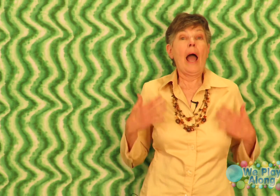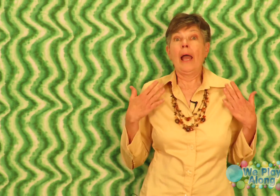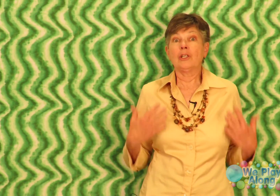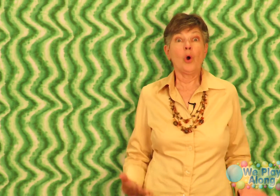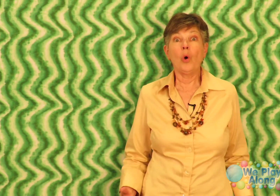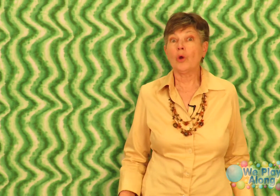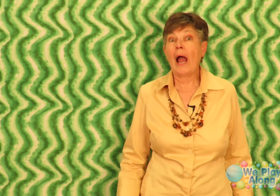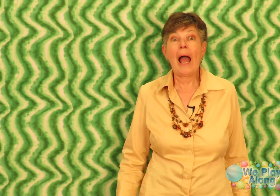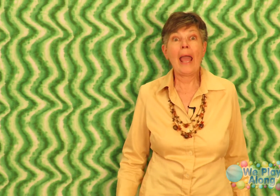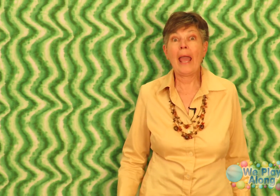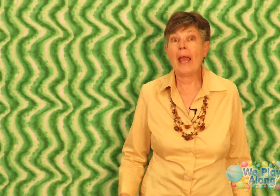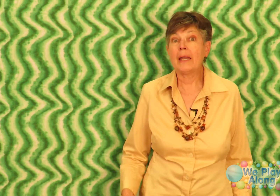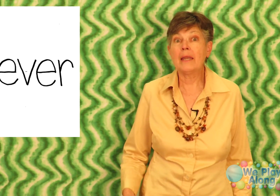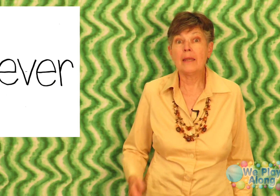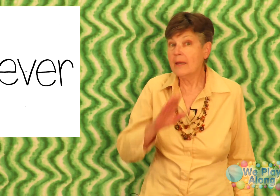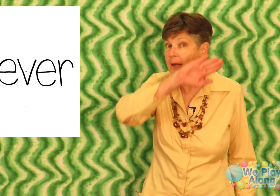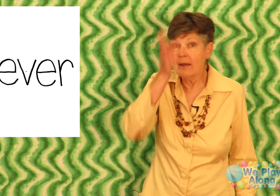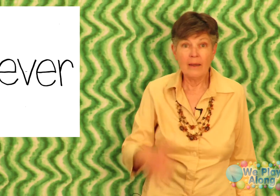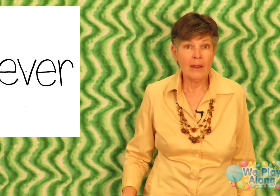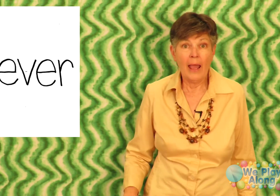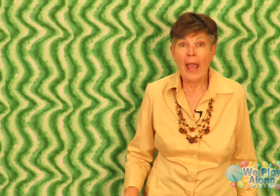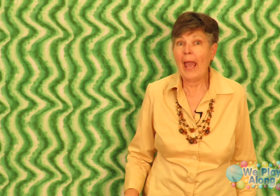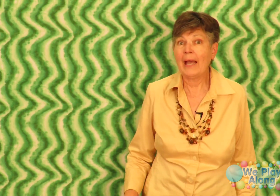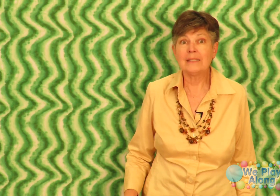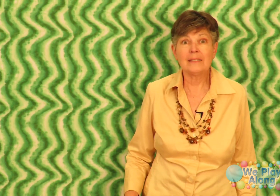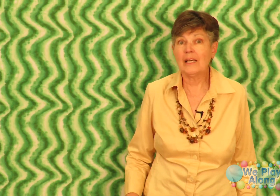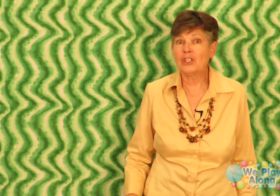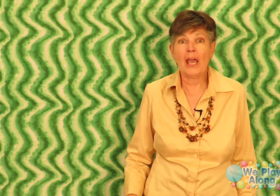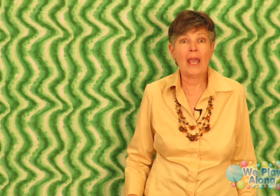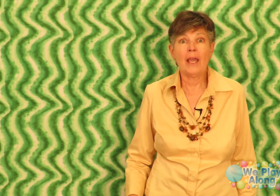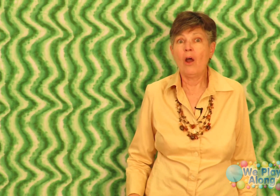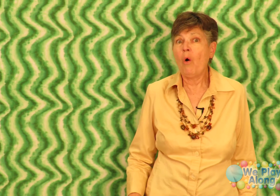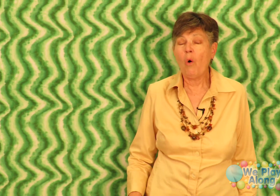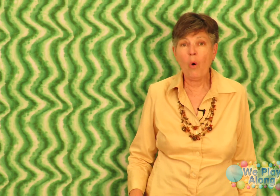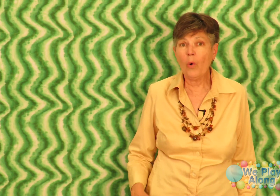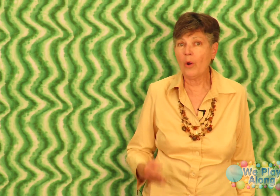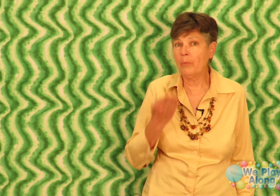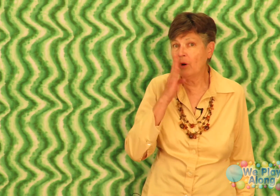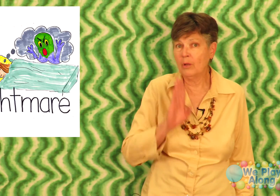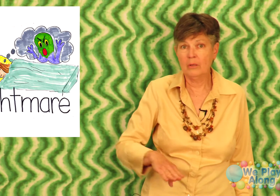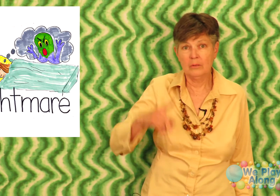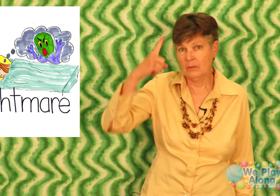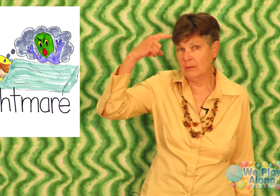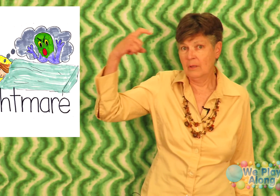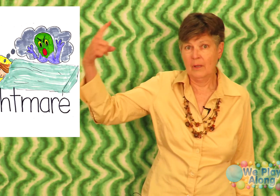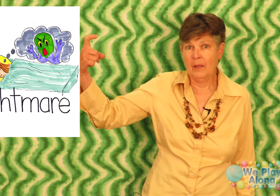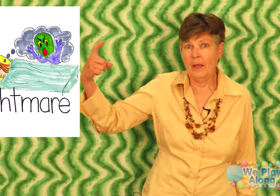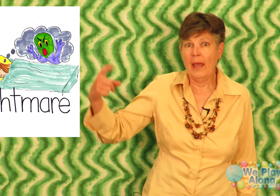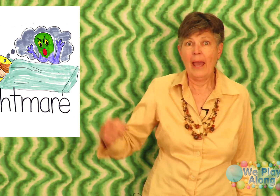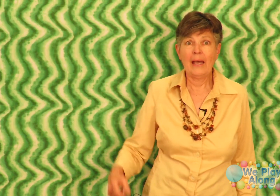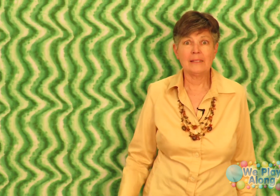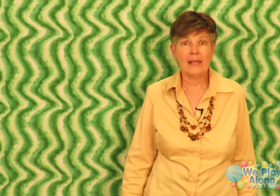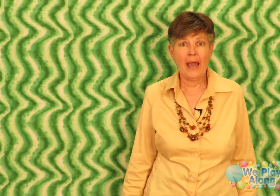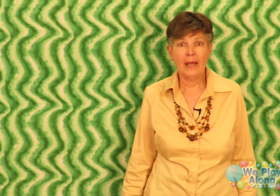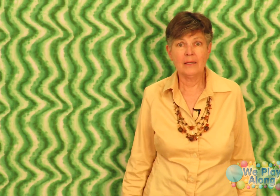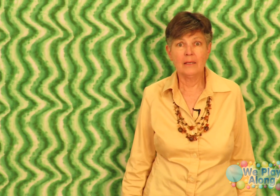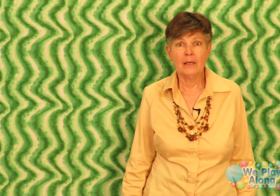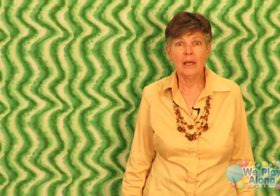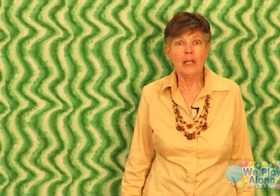I told her I had such a horrible as that.